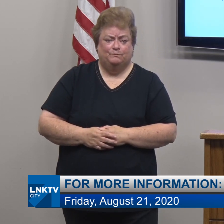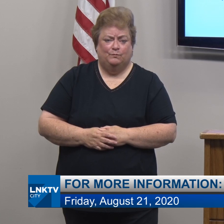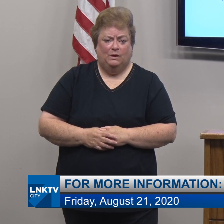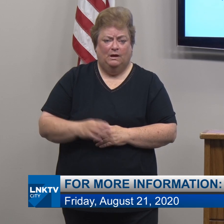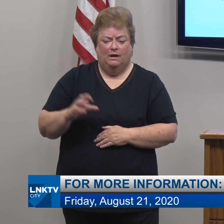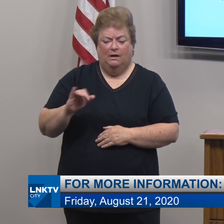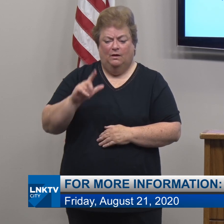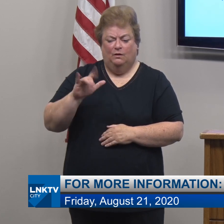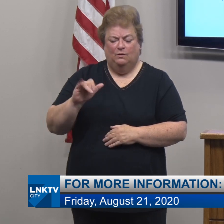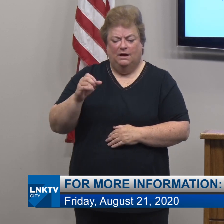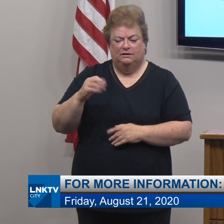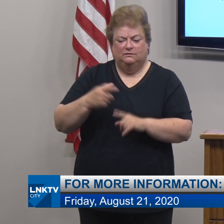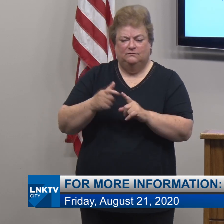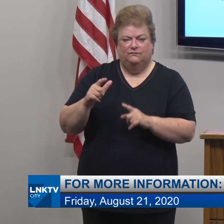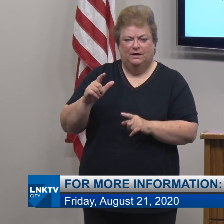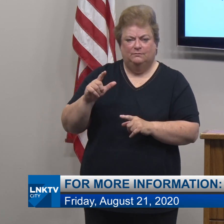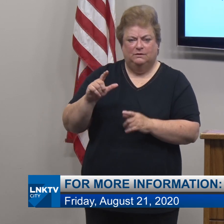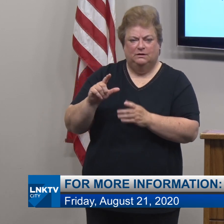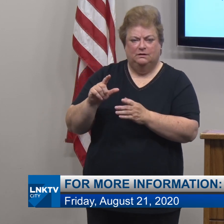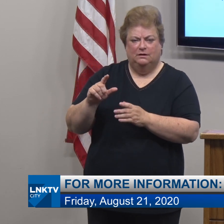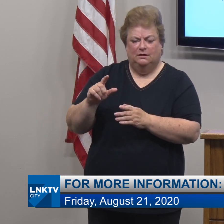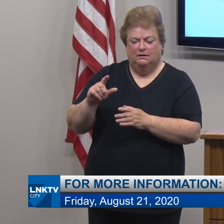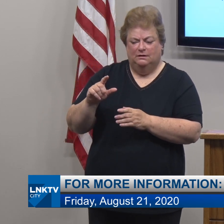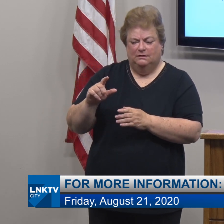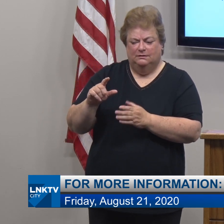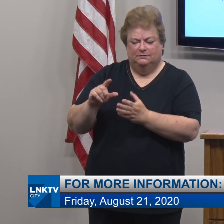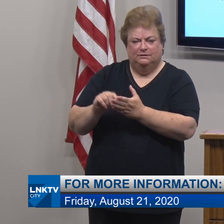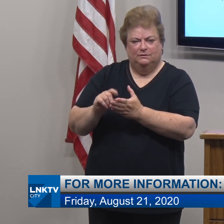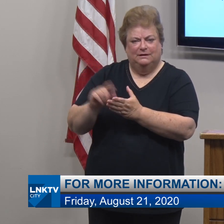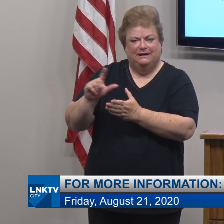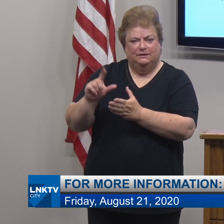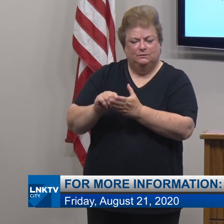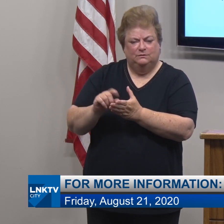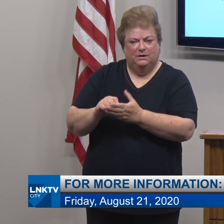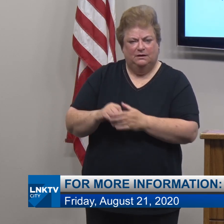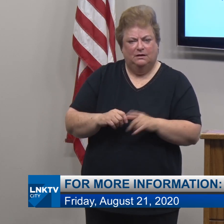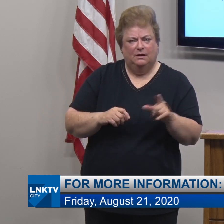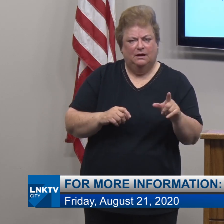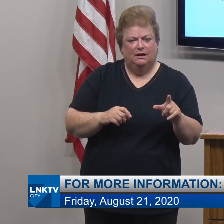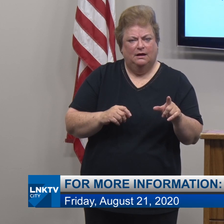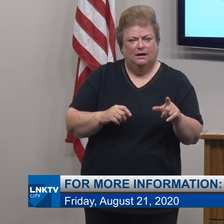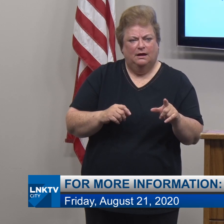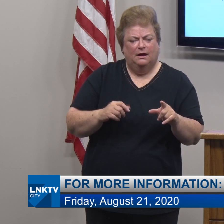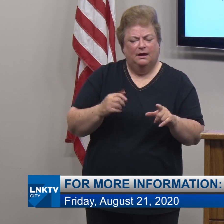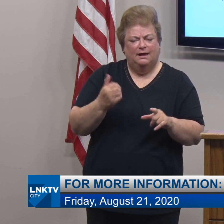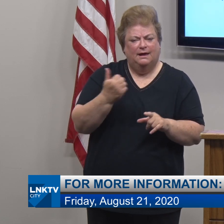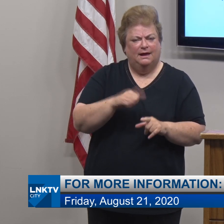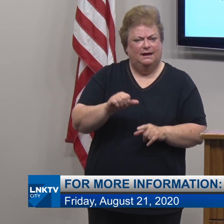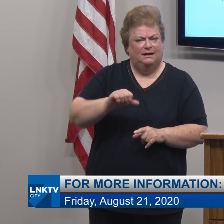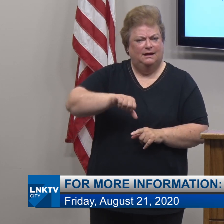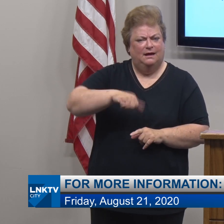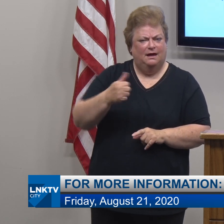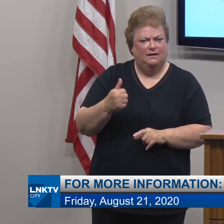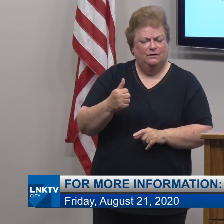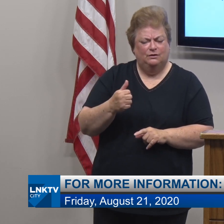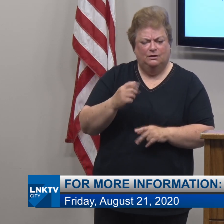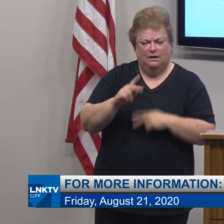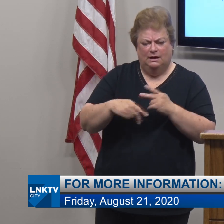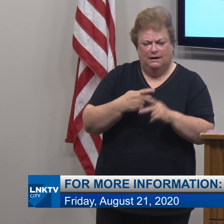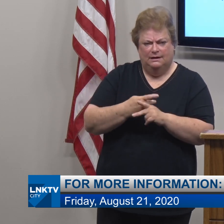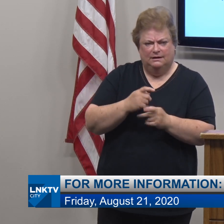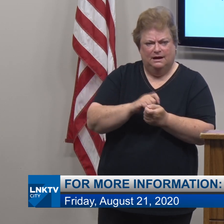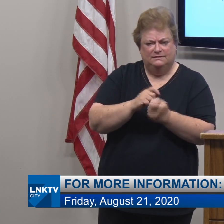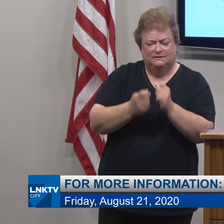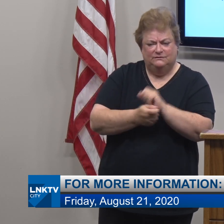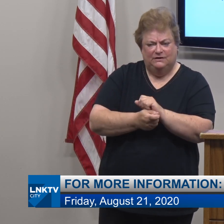Director Lopez, just a risk dial question. Are there any other sort of changes in